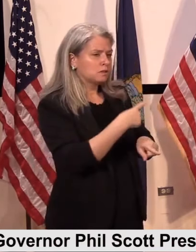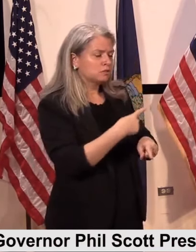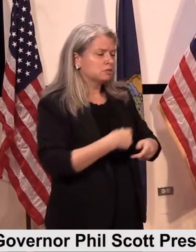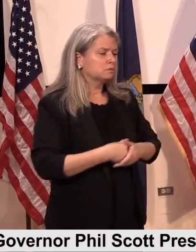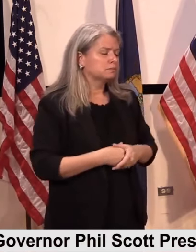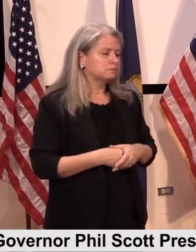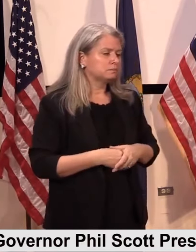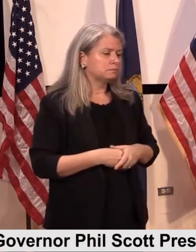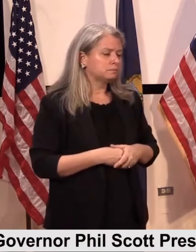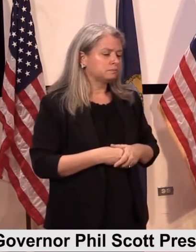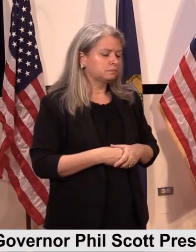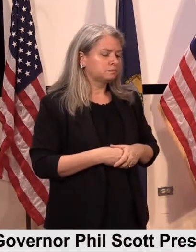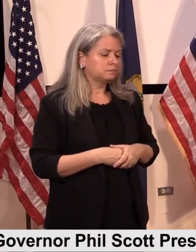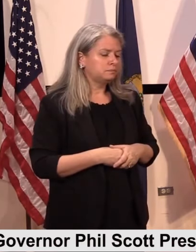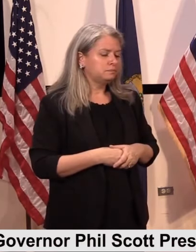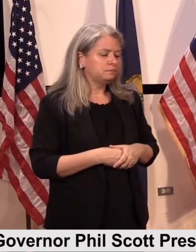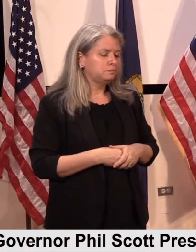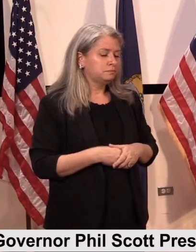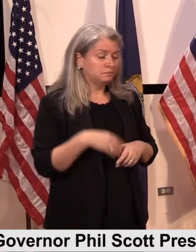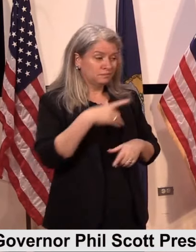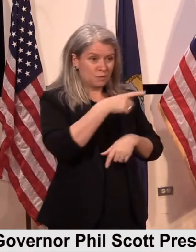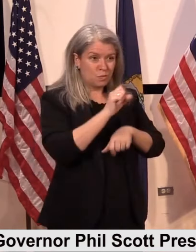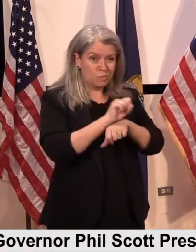these lodging businesses that are,